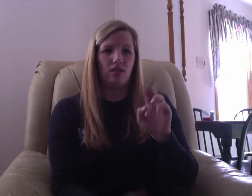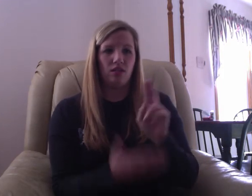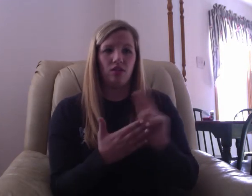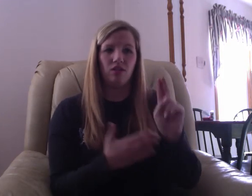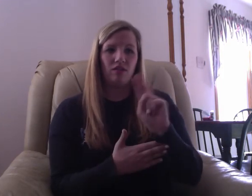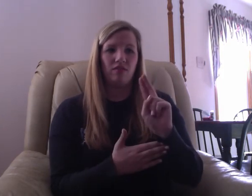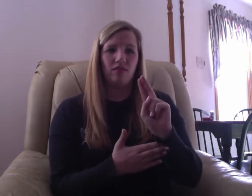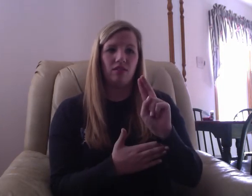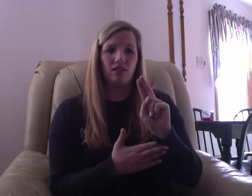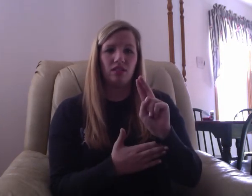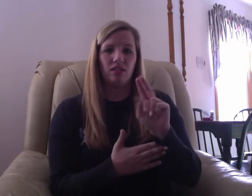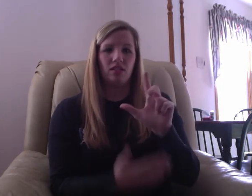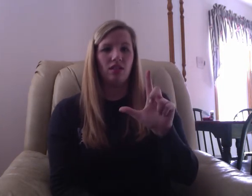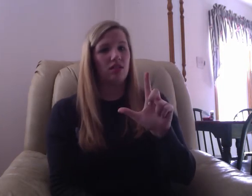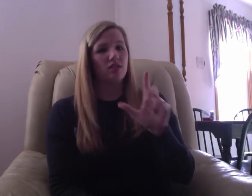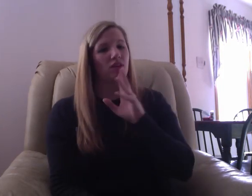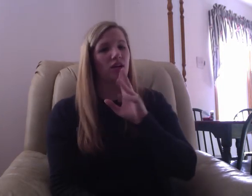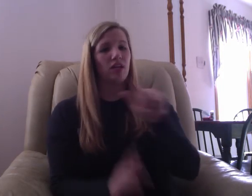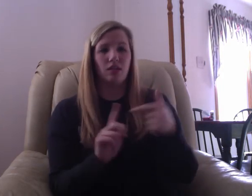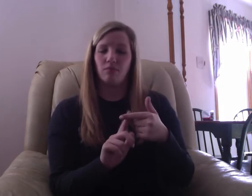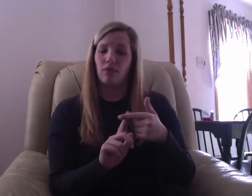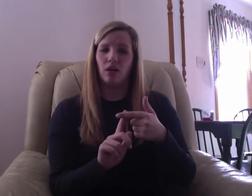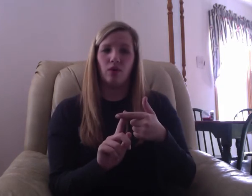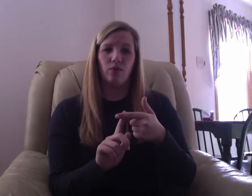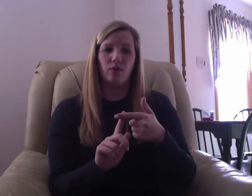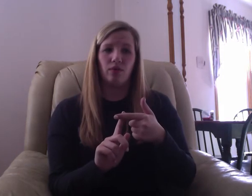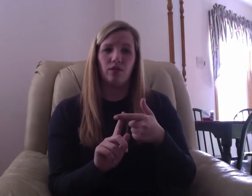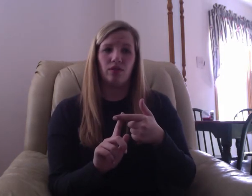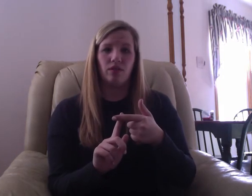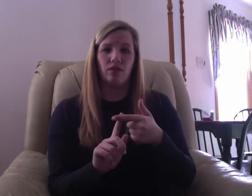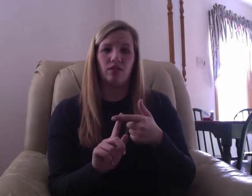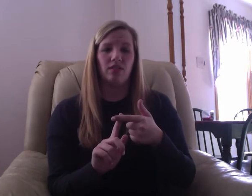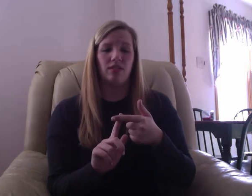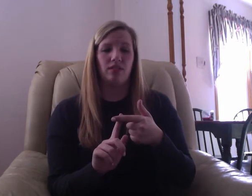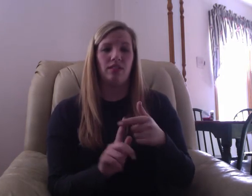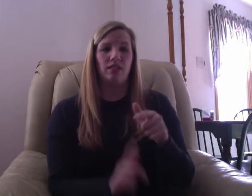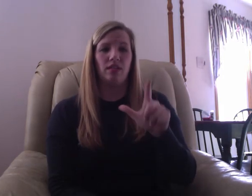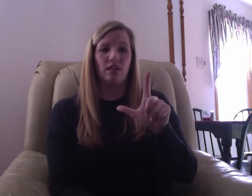lesbian, gay, bisexual, and transgender issues. Today's date is April 16th, 2020.